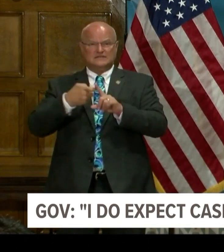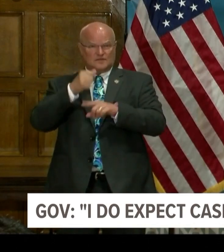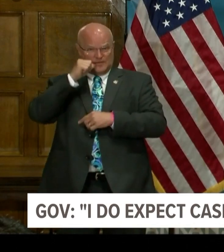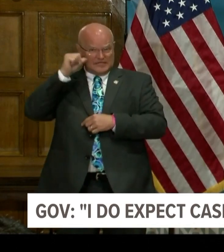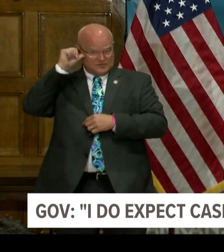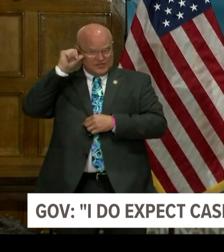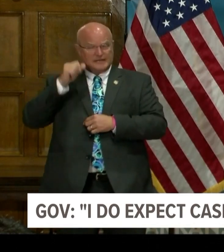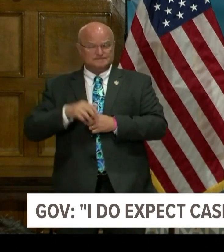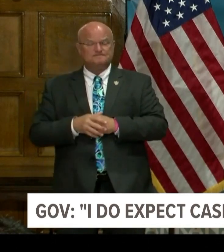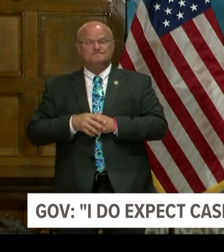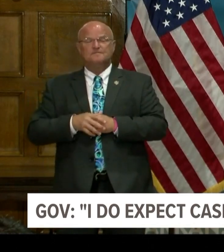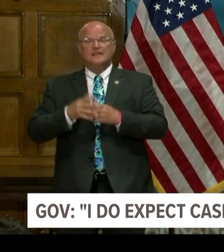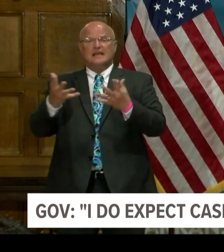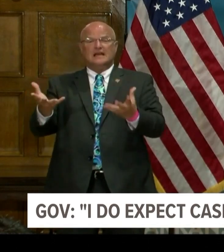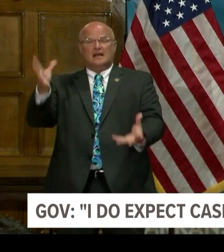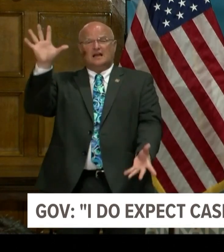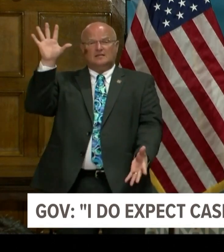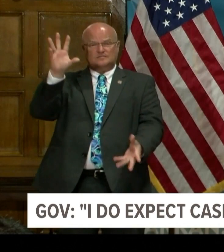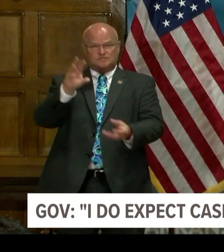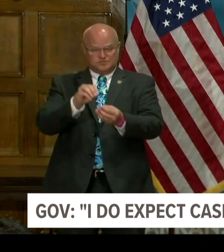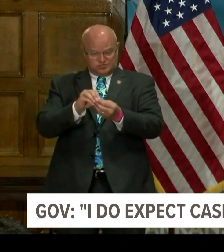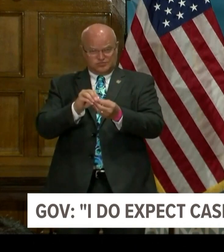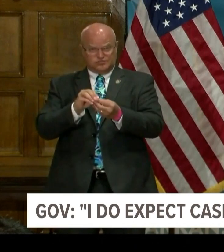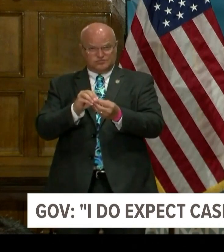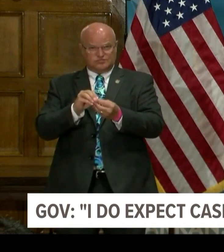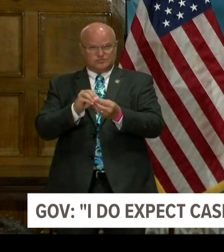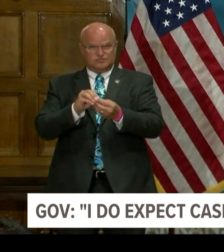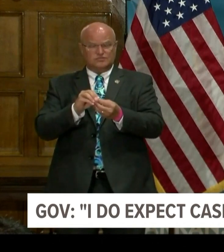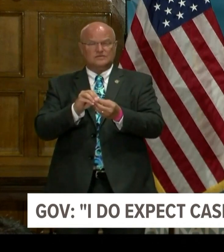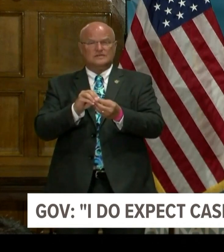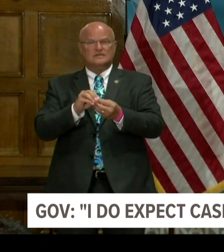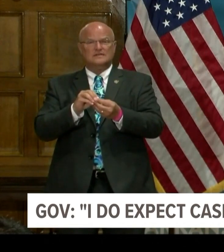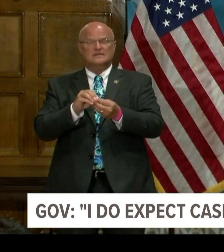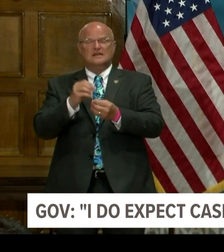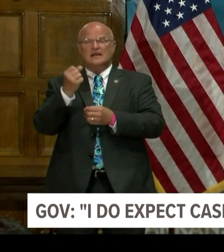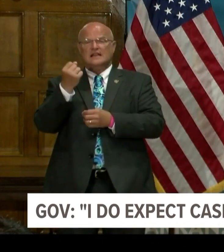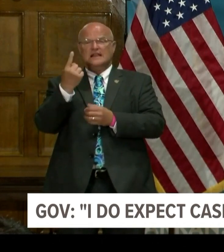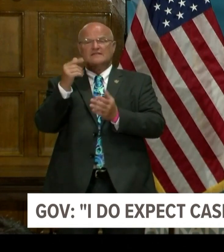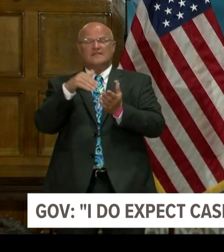yesterday. That gives us a total number of cases of